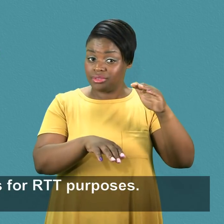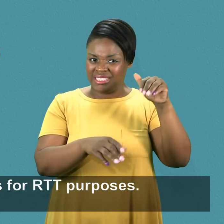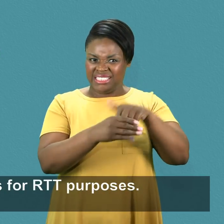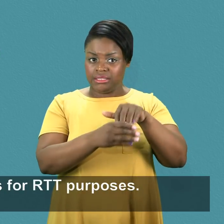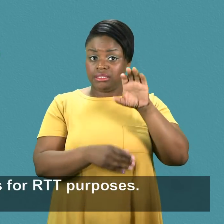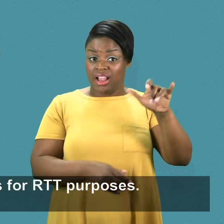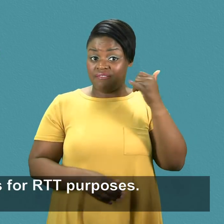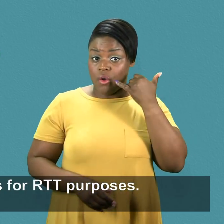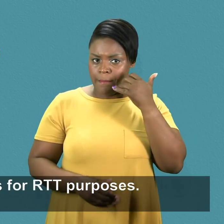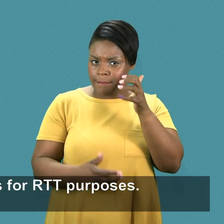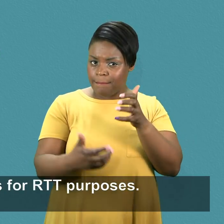RTT purposes.